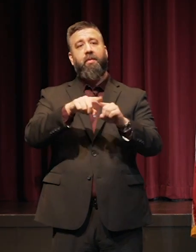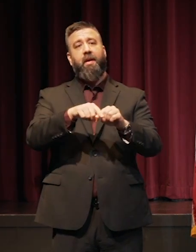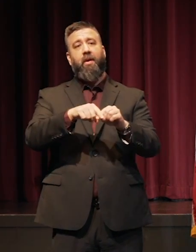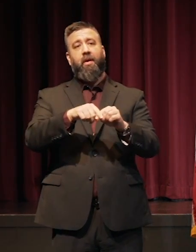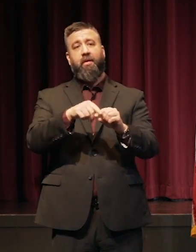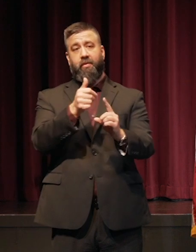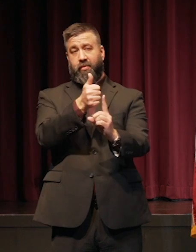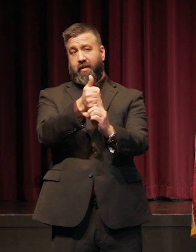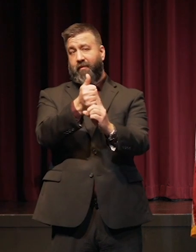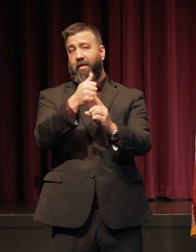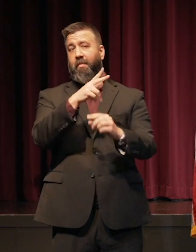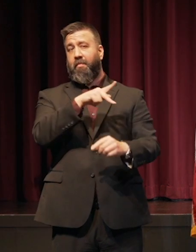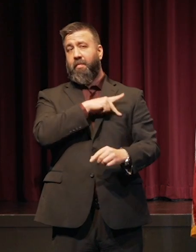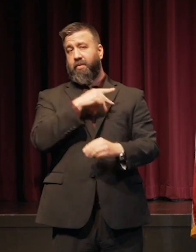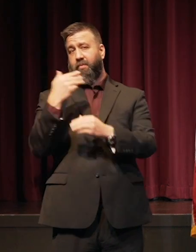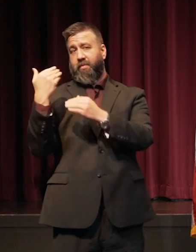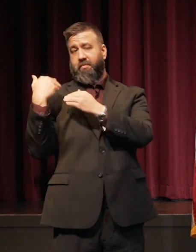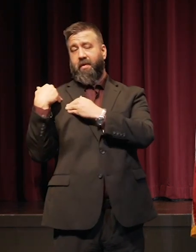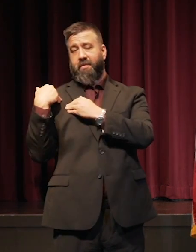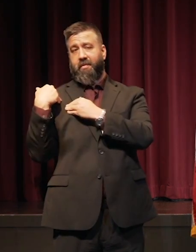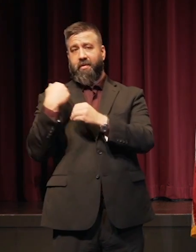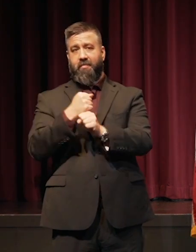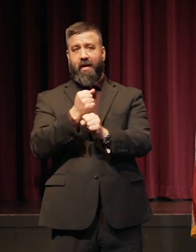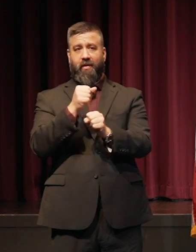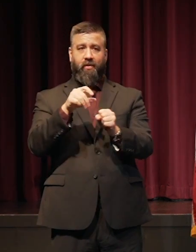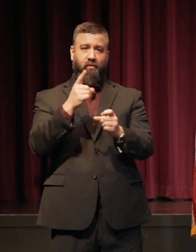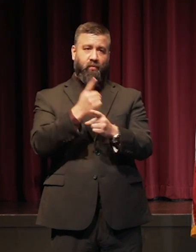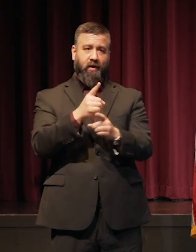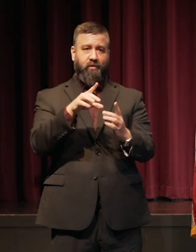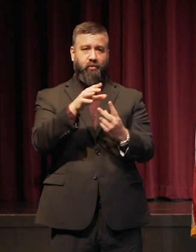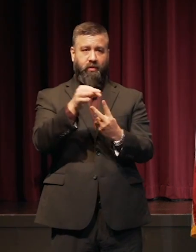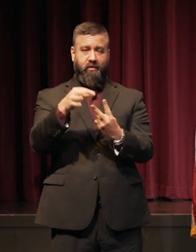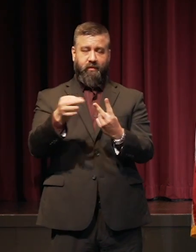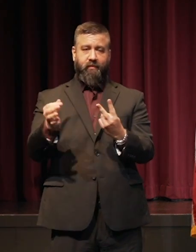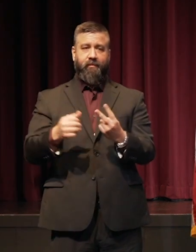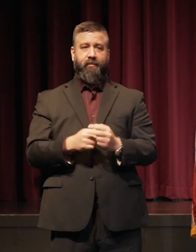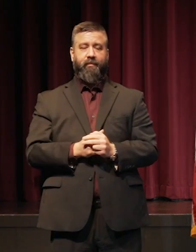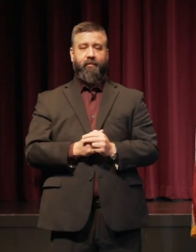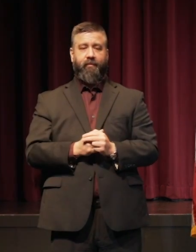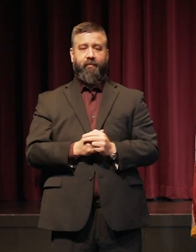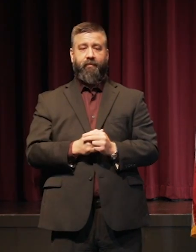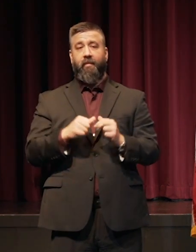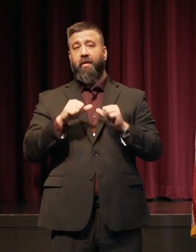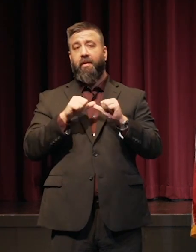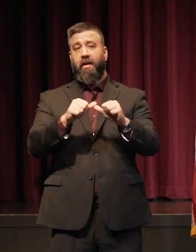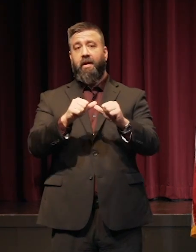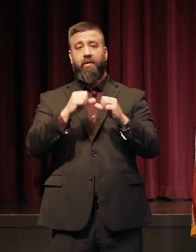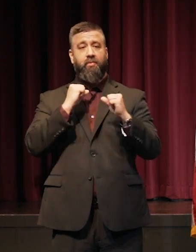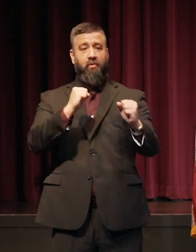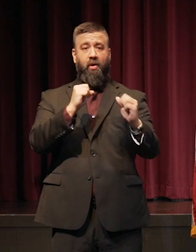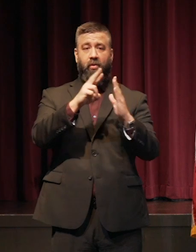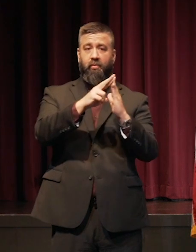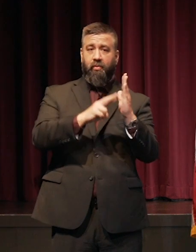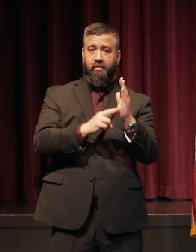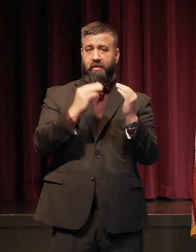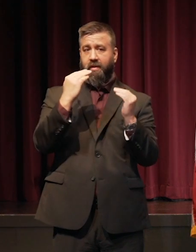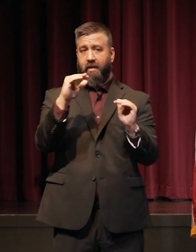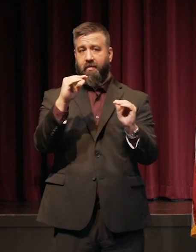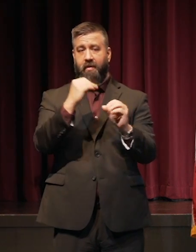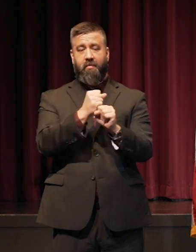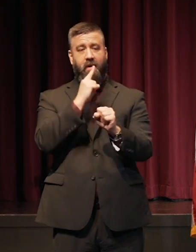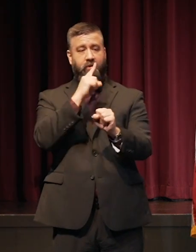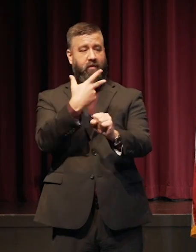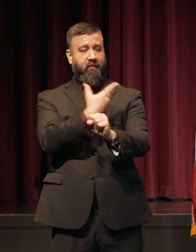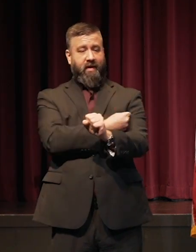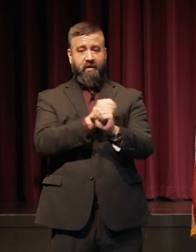personal responsibility of our residents to make the right choices. By continuing strong protocols and making sure the